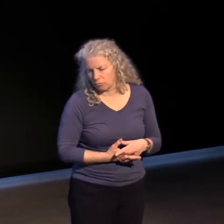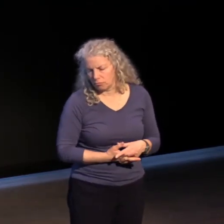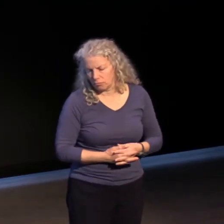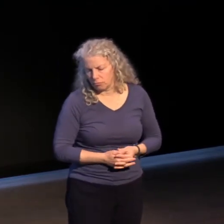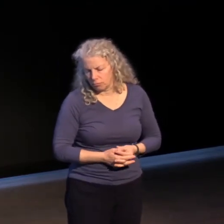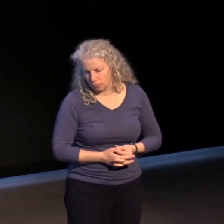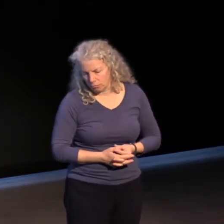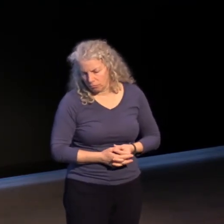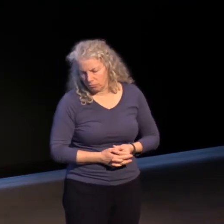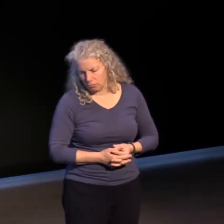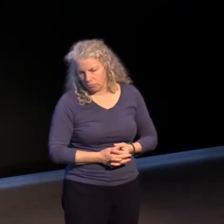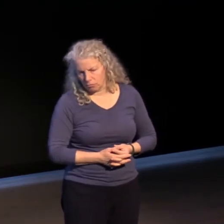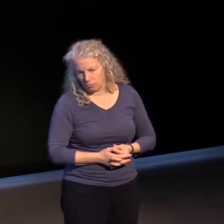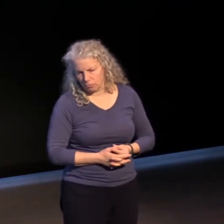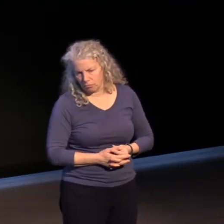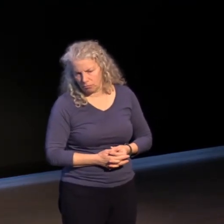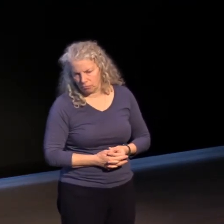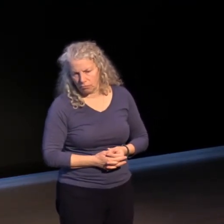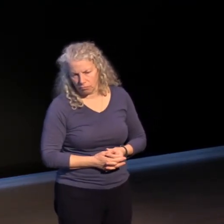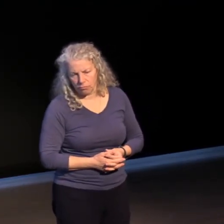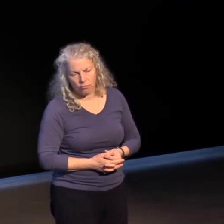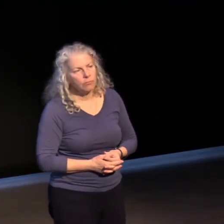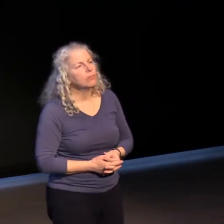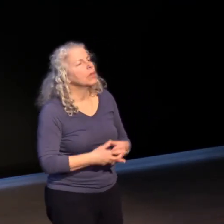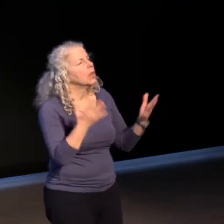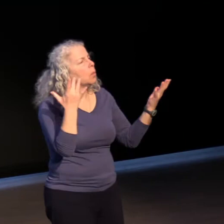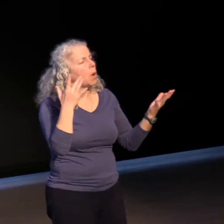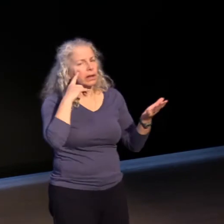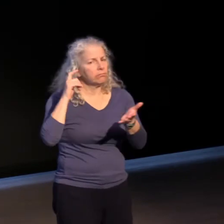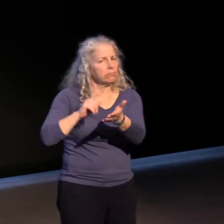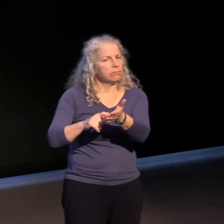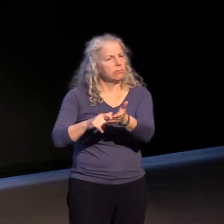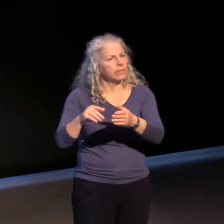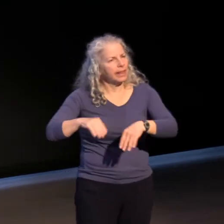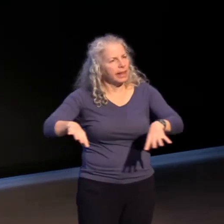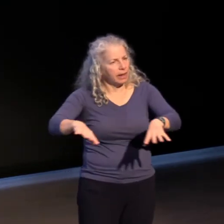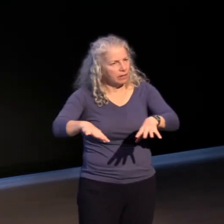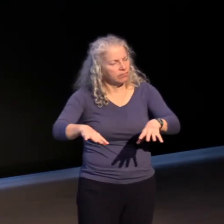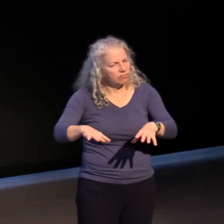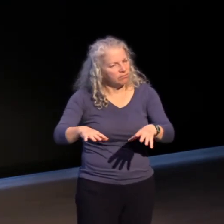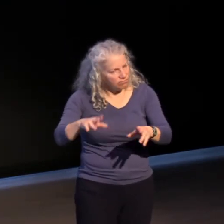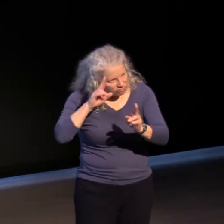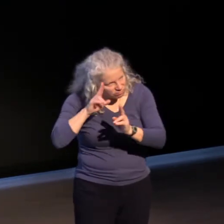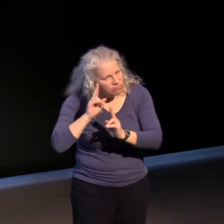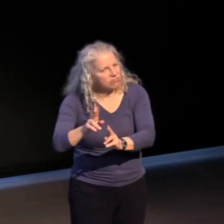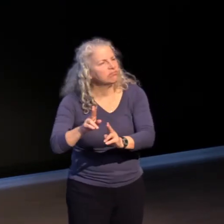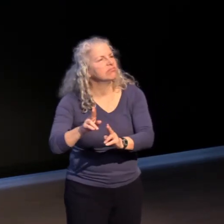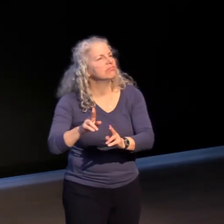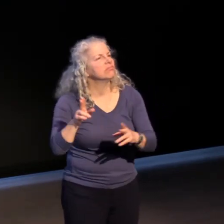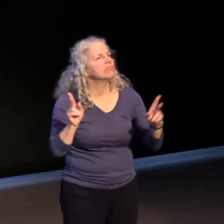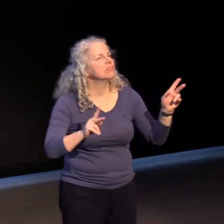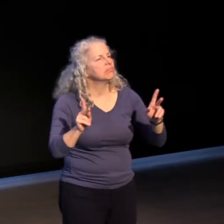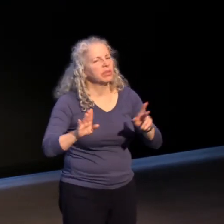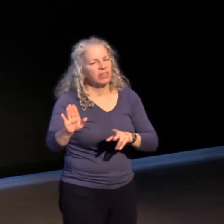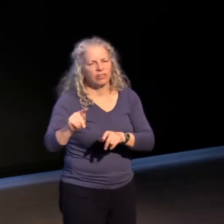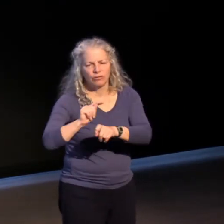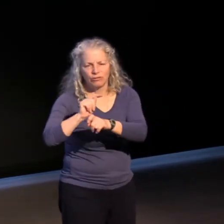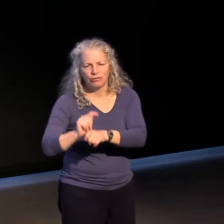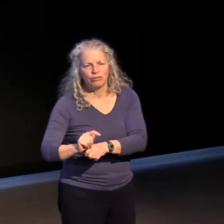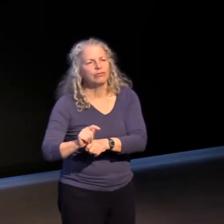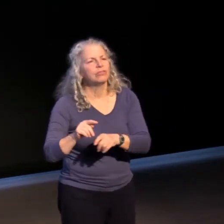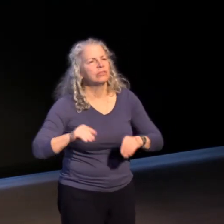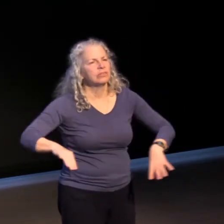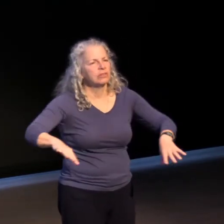A territorial or land acknowledgement is an act of reconciliation that involves making a statement recognizing the traditional territory